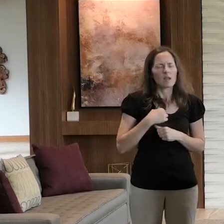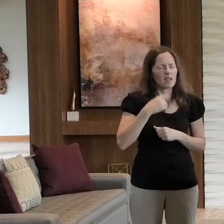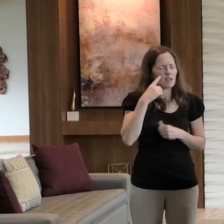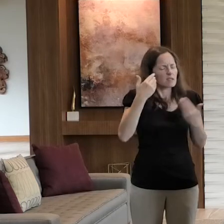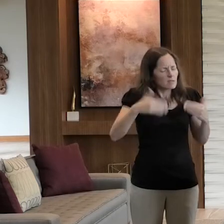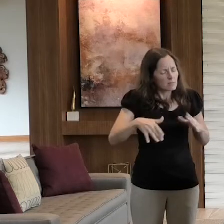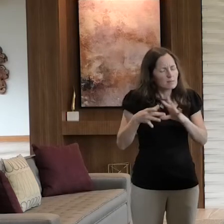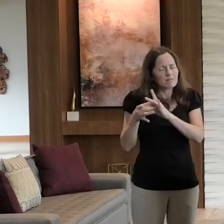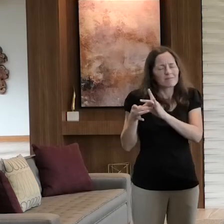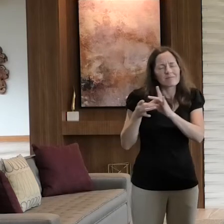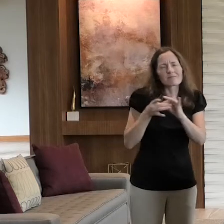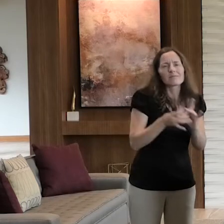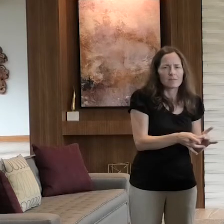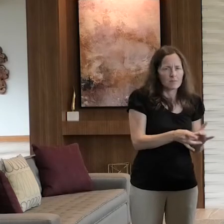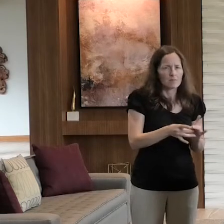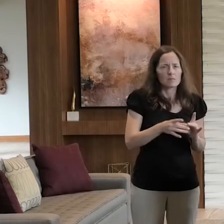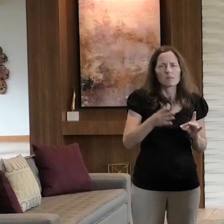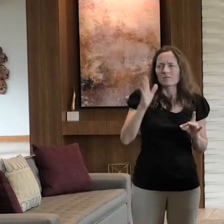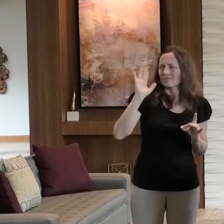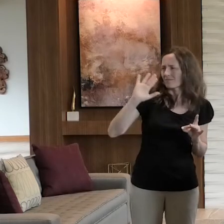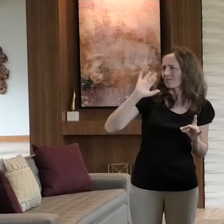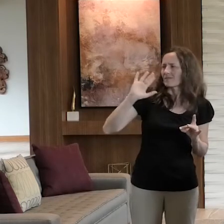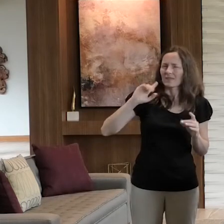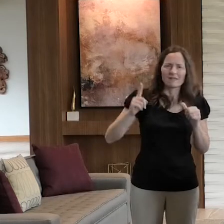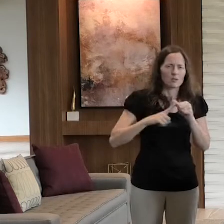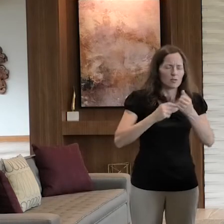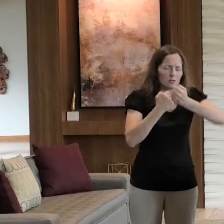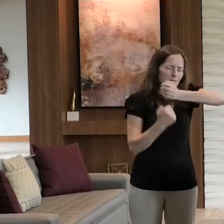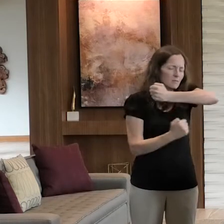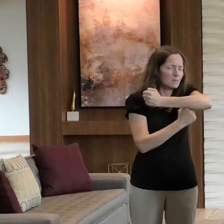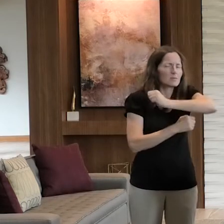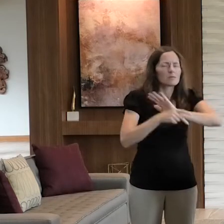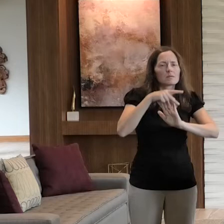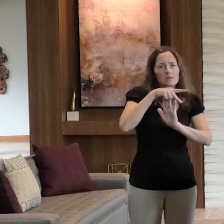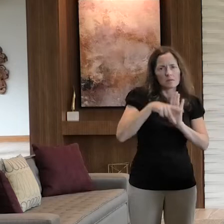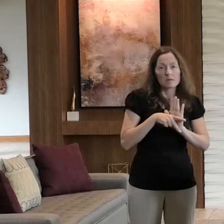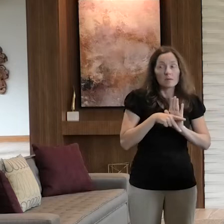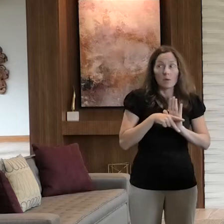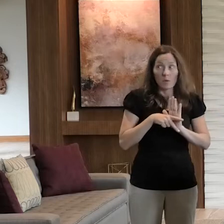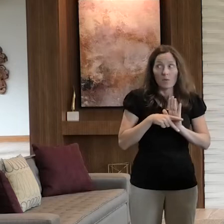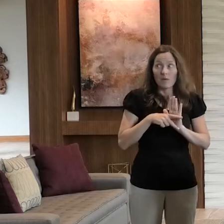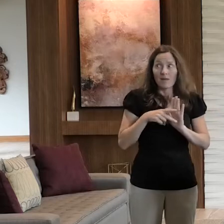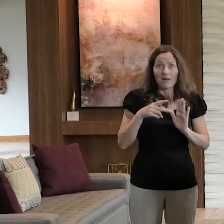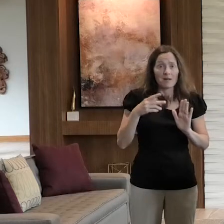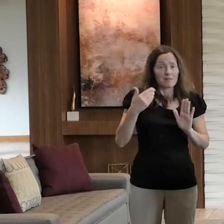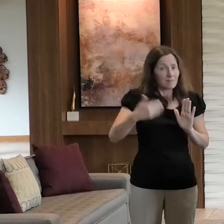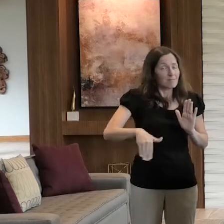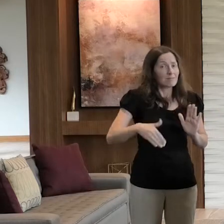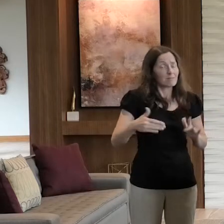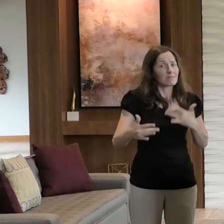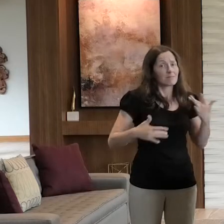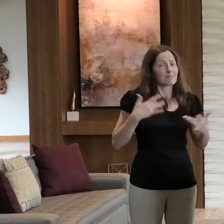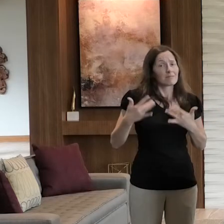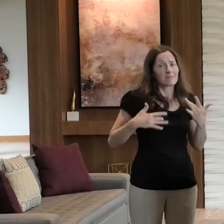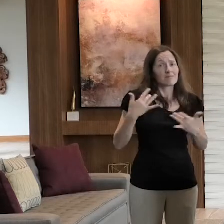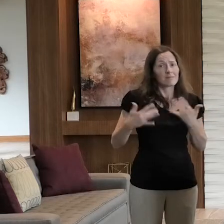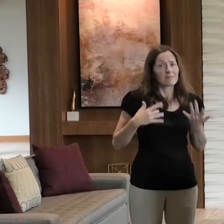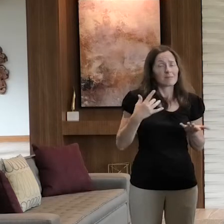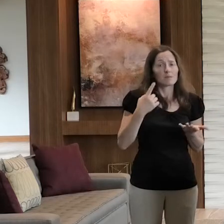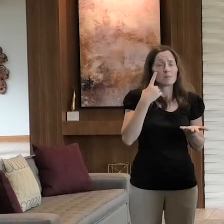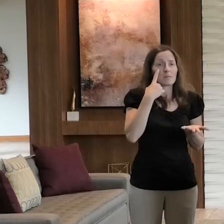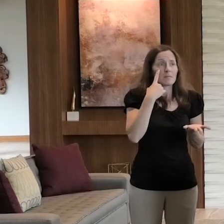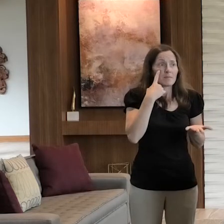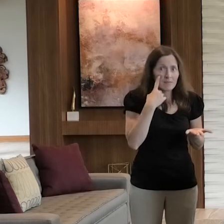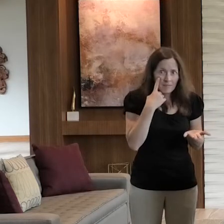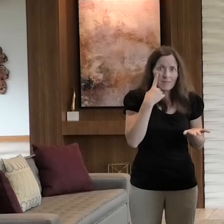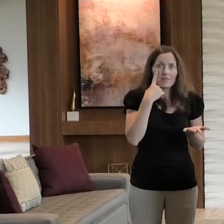we celebrate today, and it is exciting, as I said, to see this piece of the plan becoming